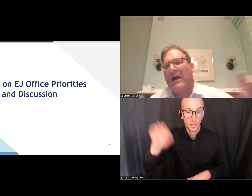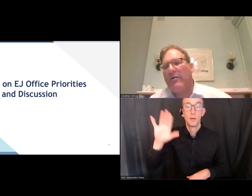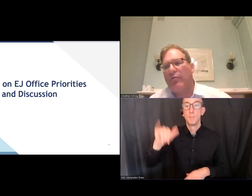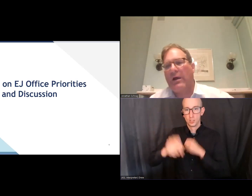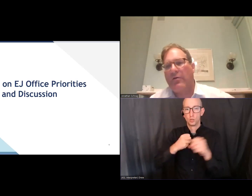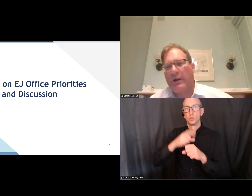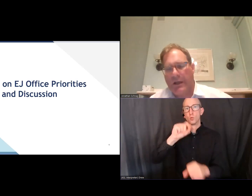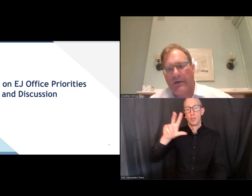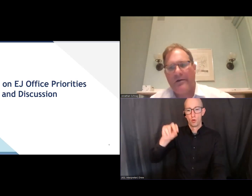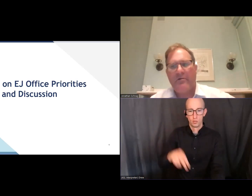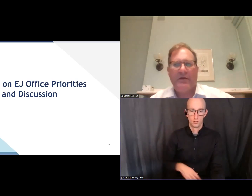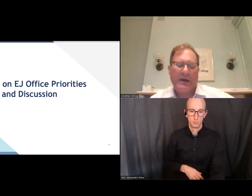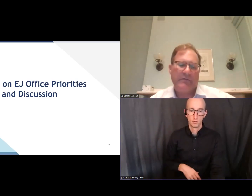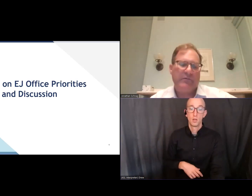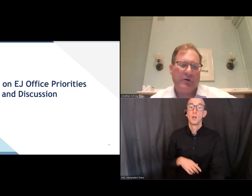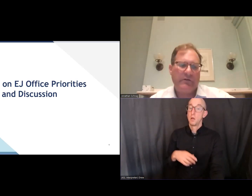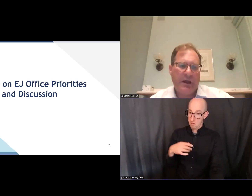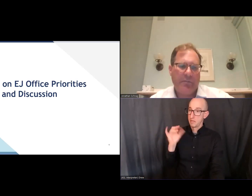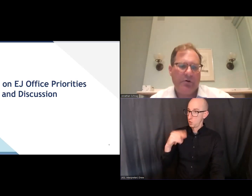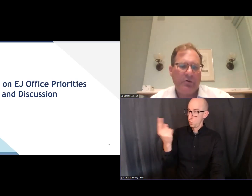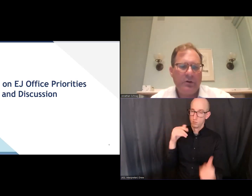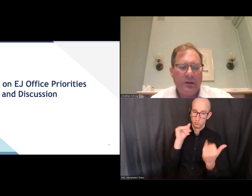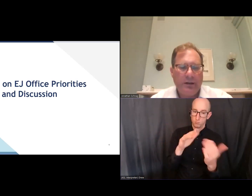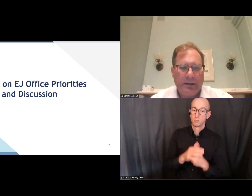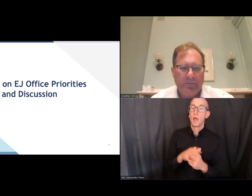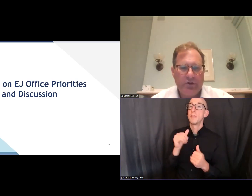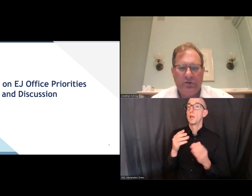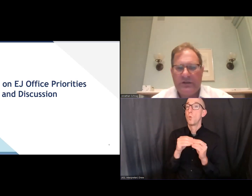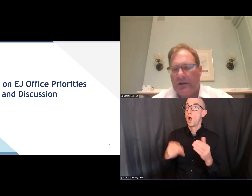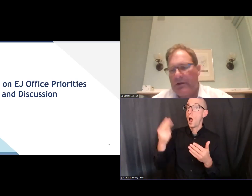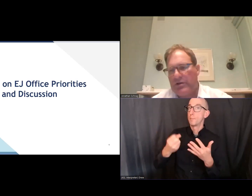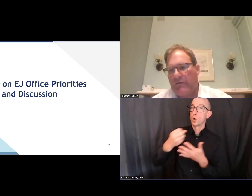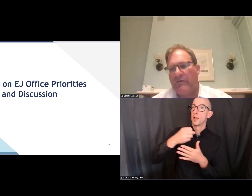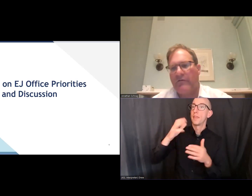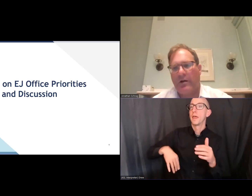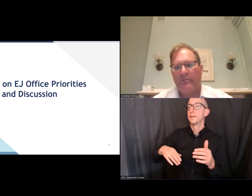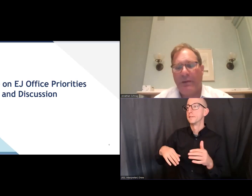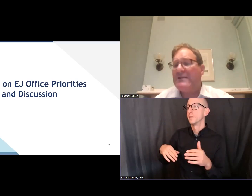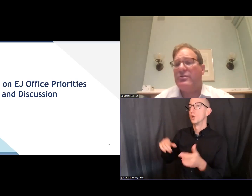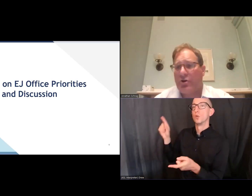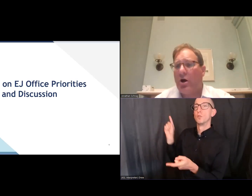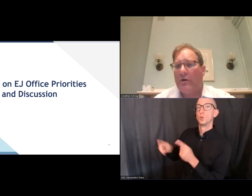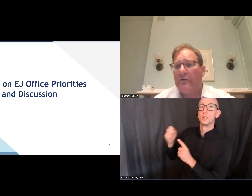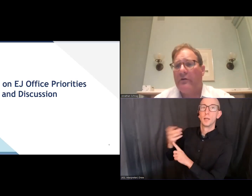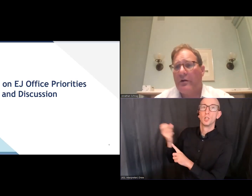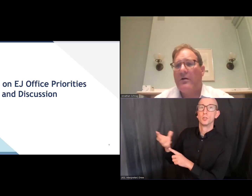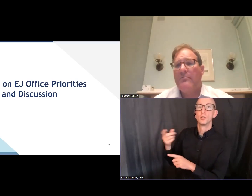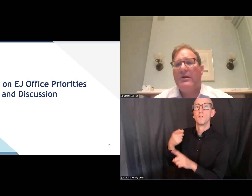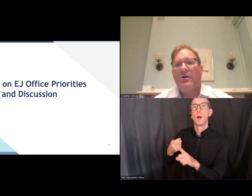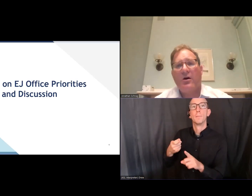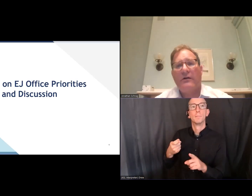has a higher priority than, for example, reducing emissions from passenger